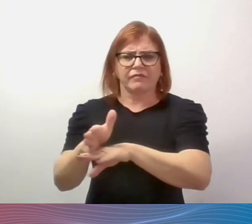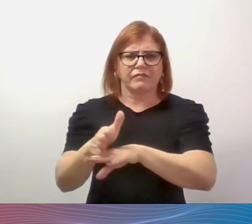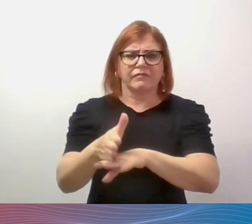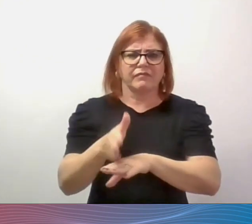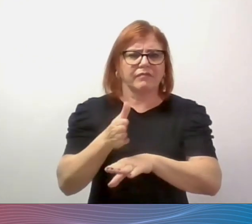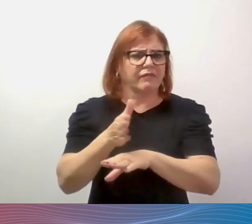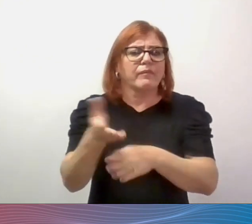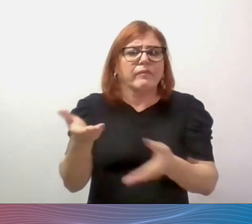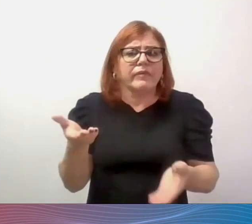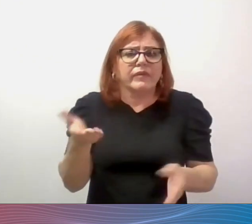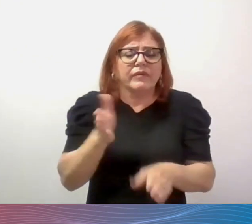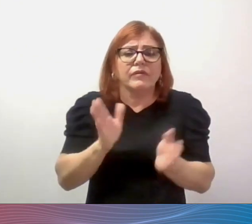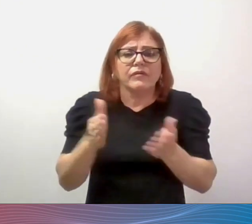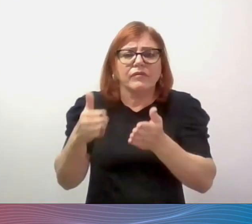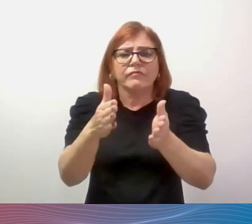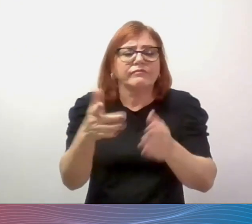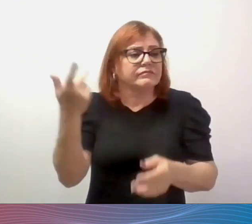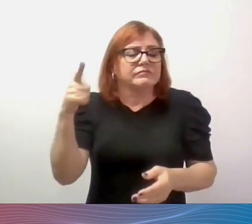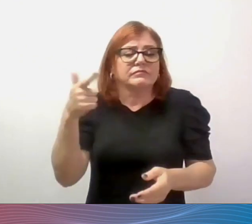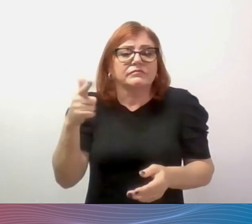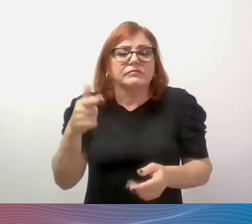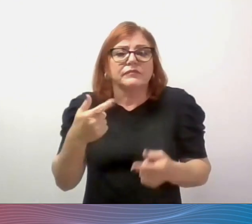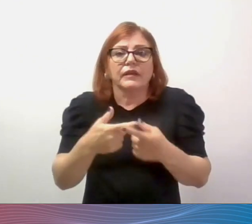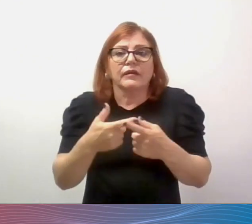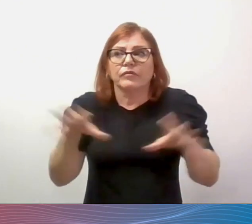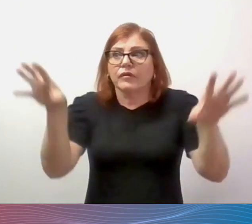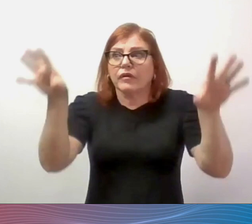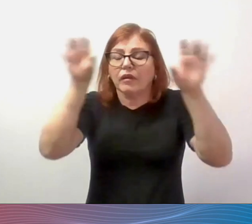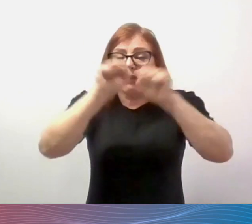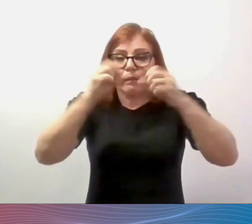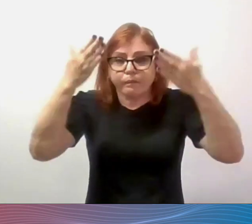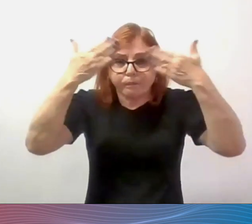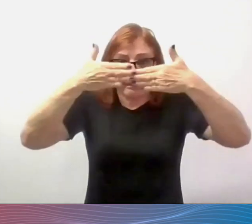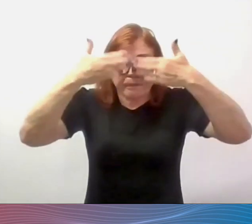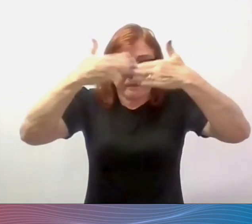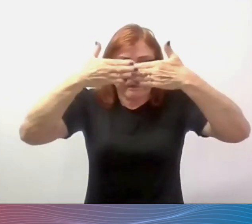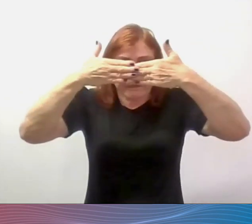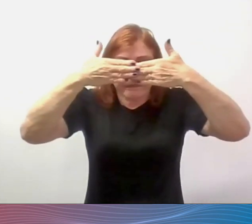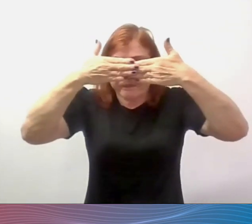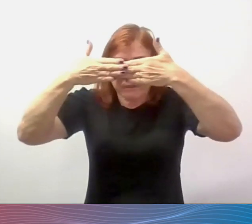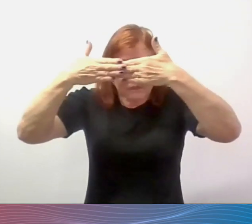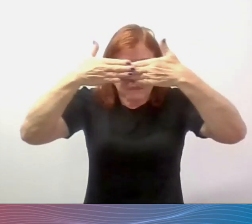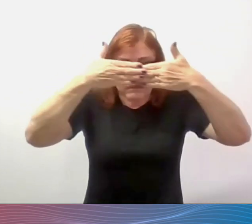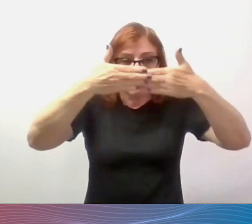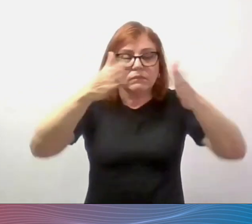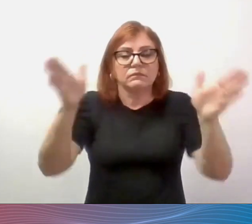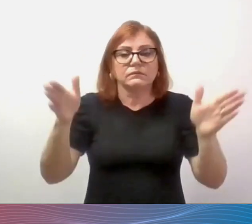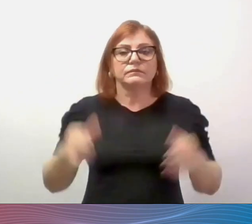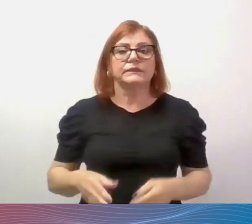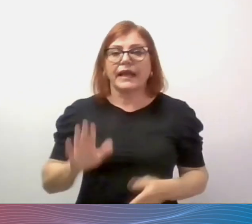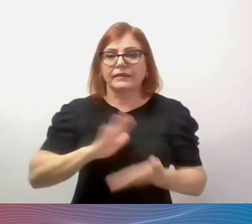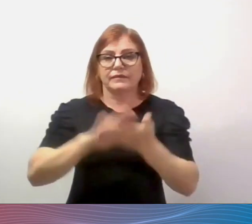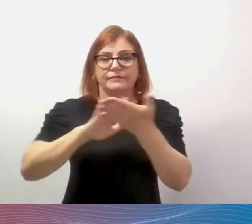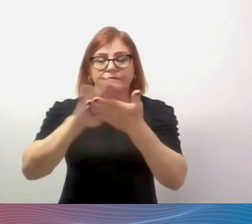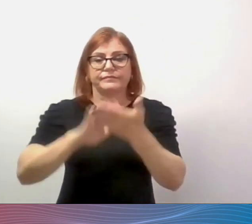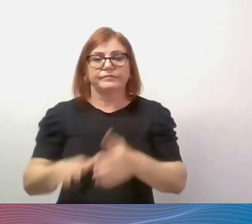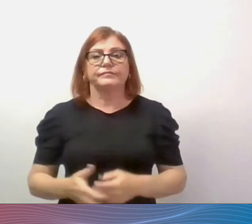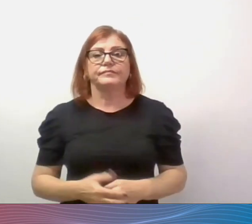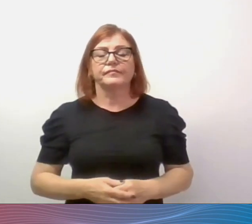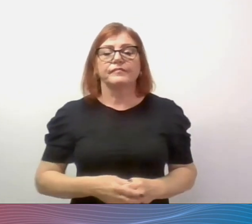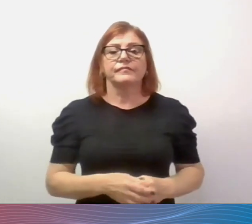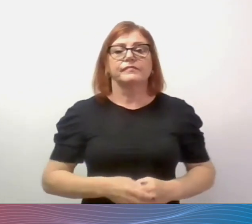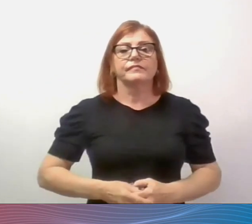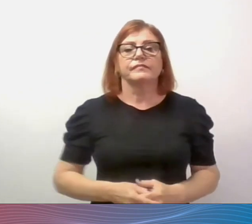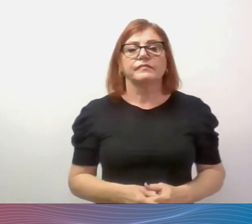he who hates his brother is in darkness and walks in darkness and does not know where he's going, because the darkness has blinded his